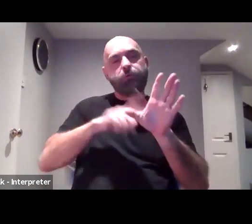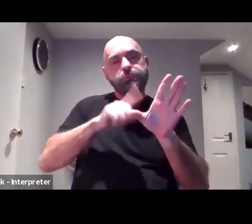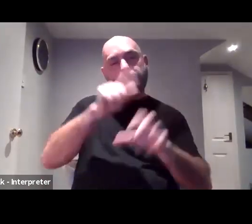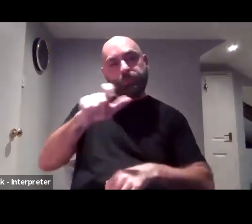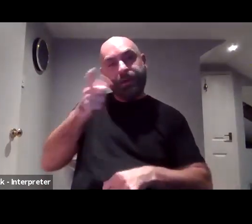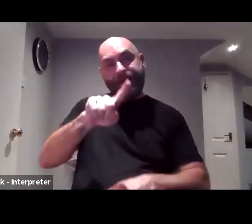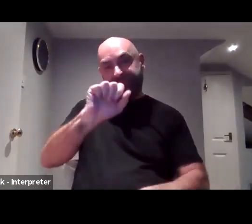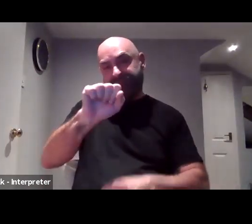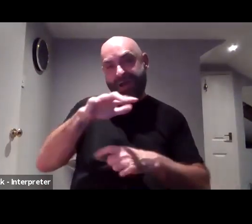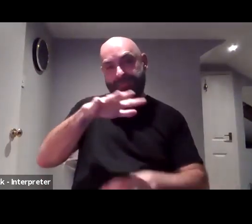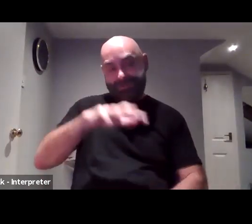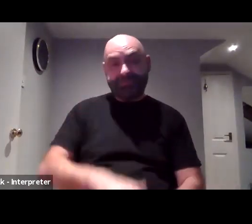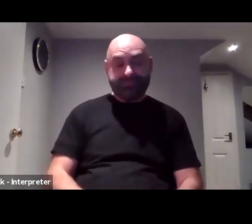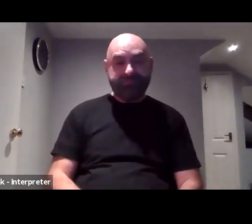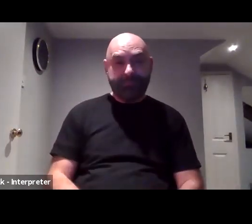their families.